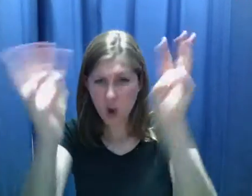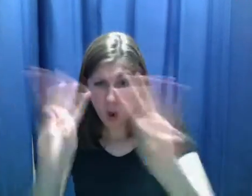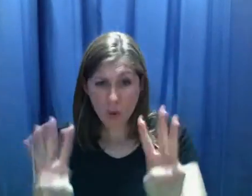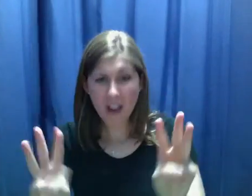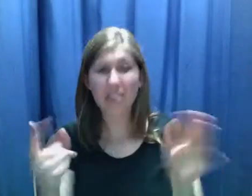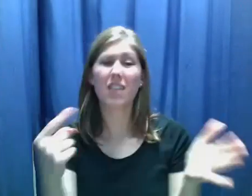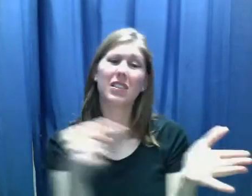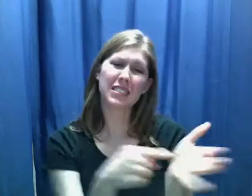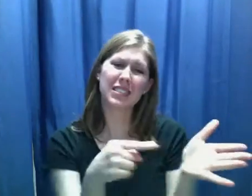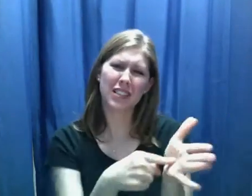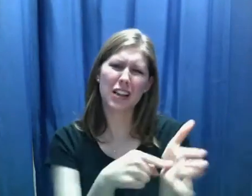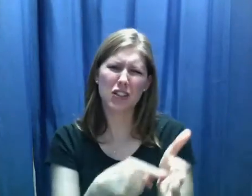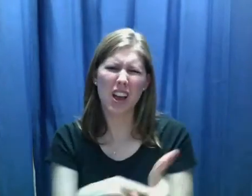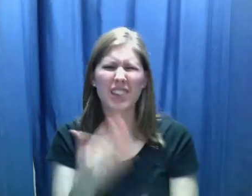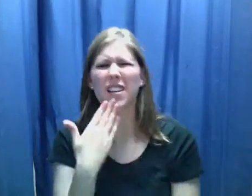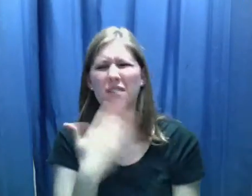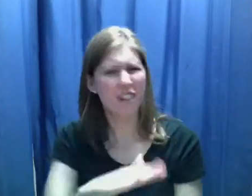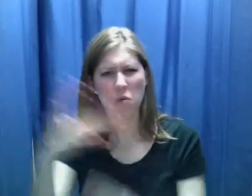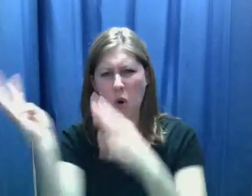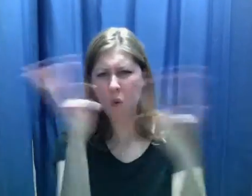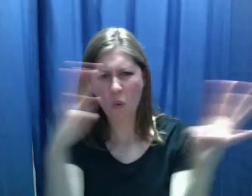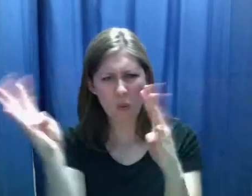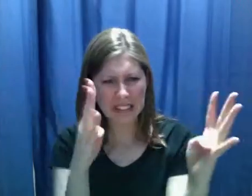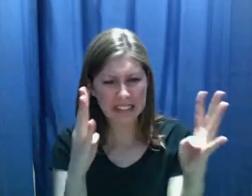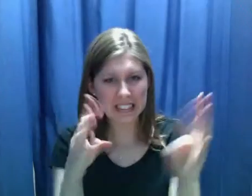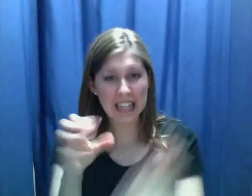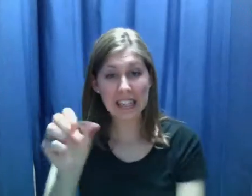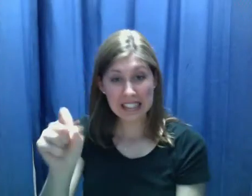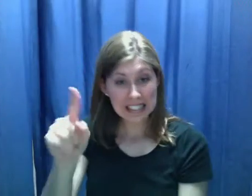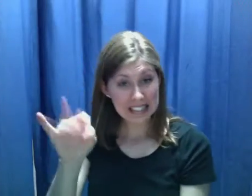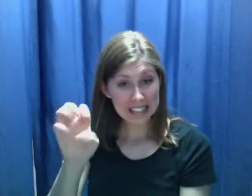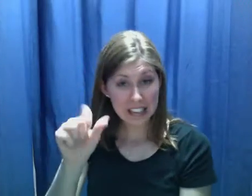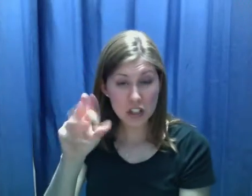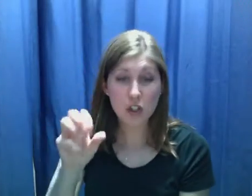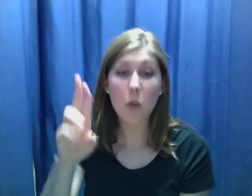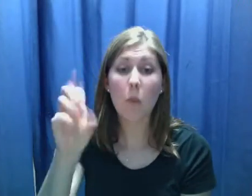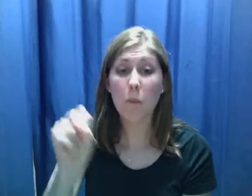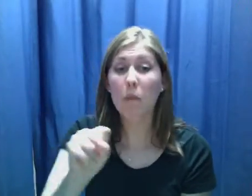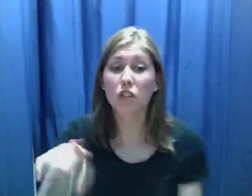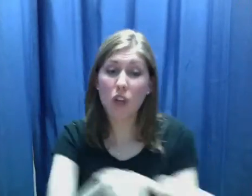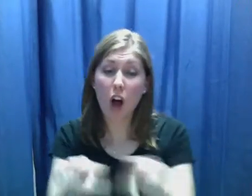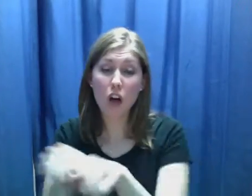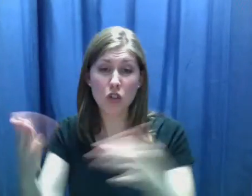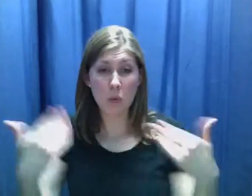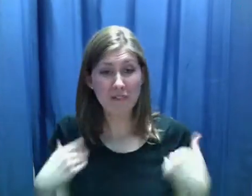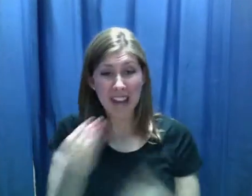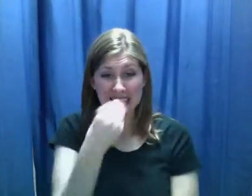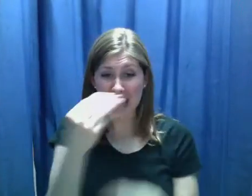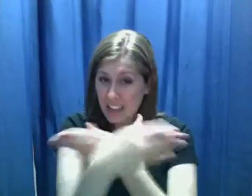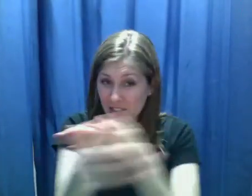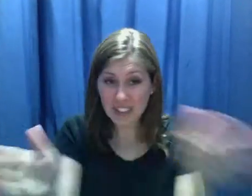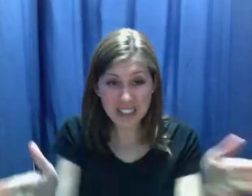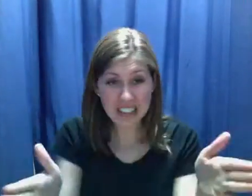Steamers also provided dining facilities, and medical inspections and vaccinations were required at the port of embarkation